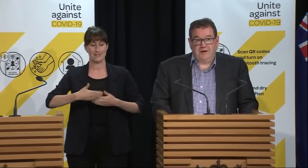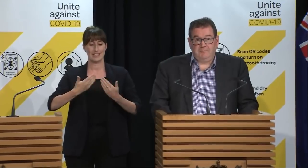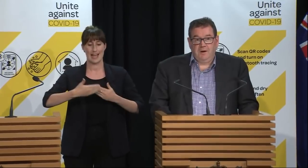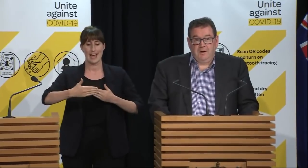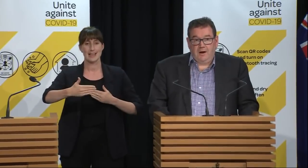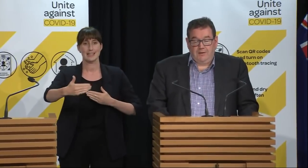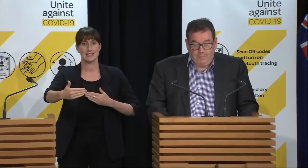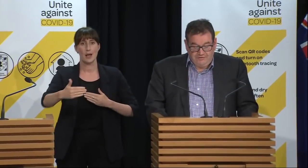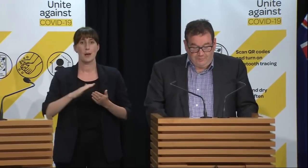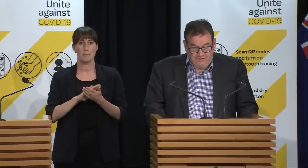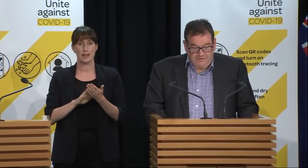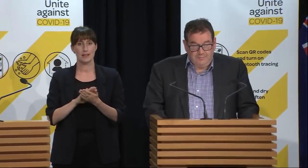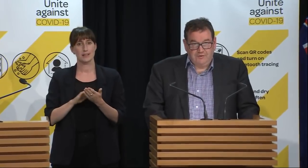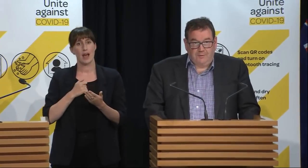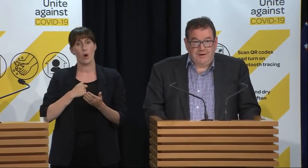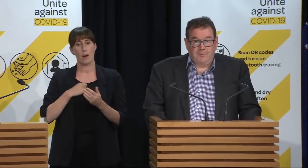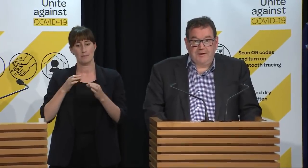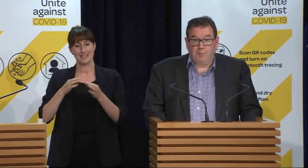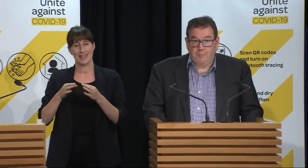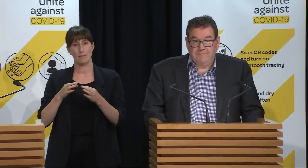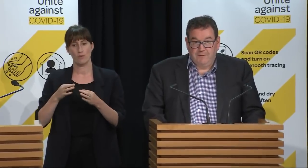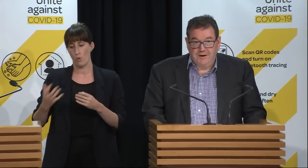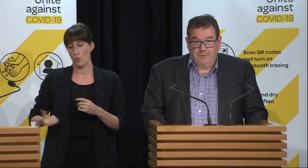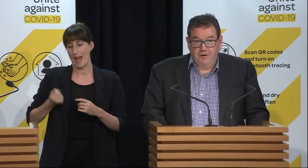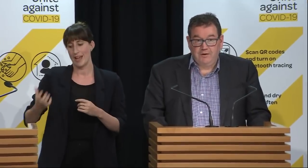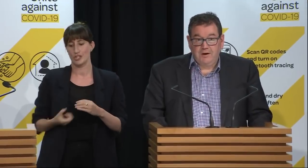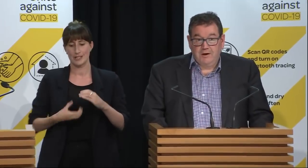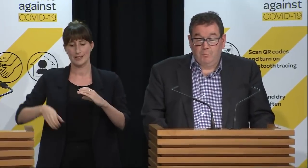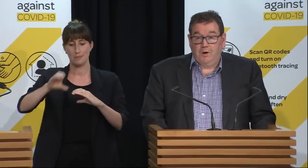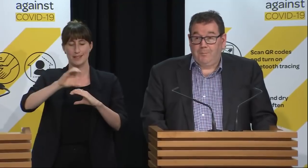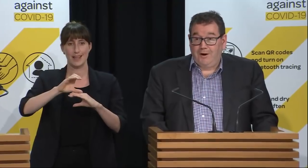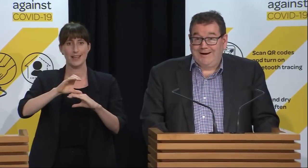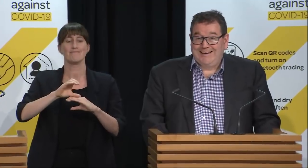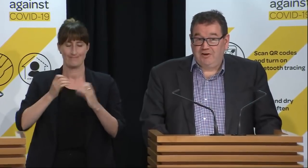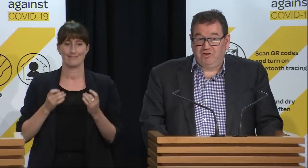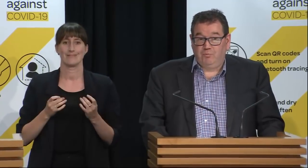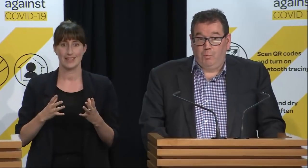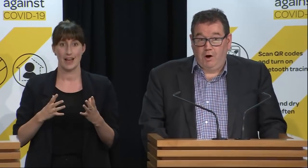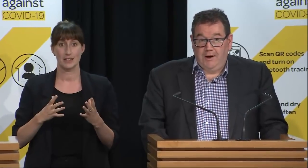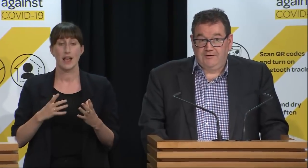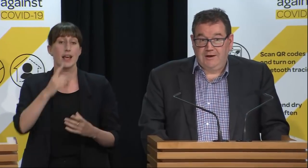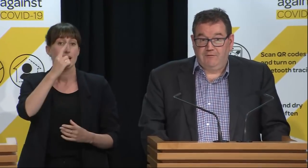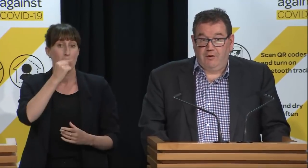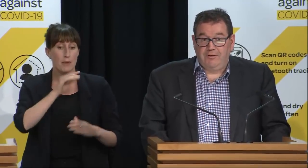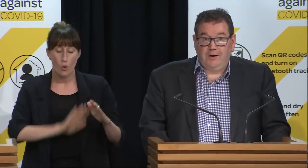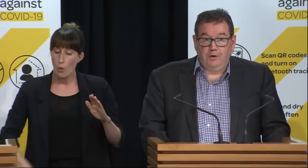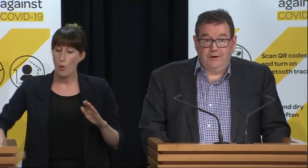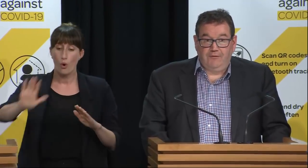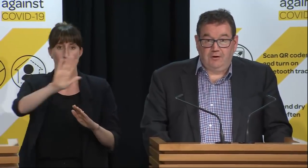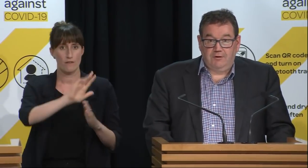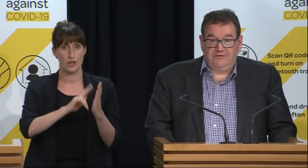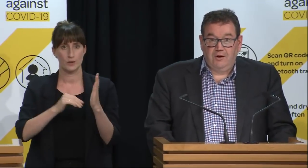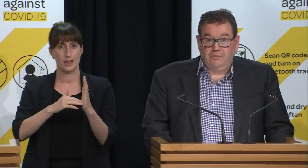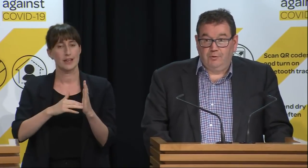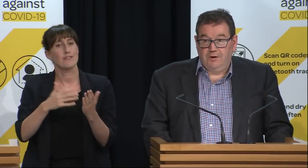subsidy scheme. The wage subsidy scheme is something everybody will be familiar with. It will apply nationwide, even though the alert